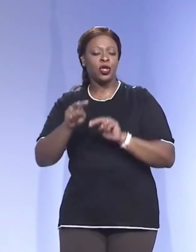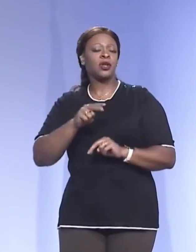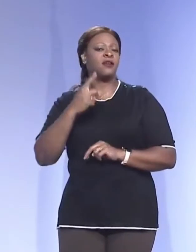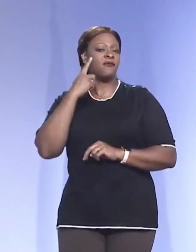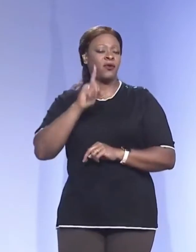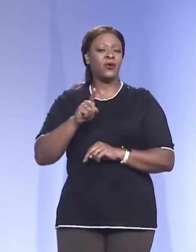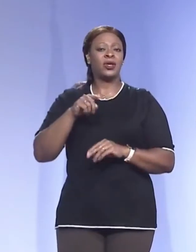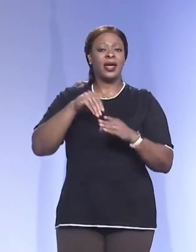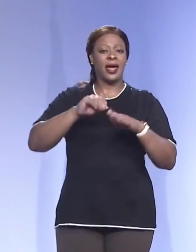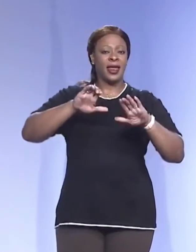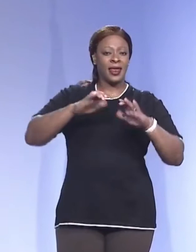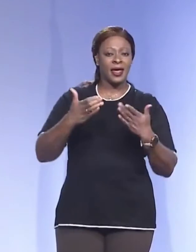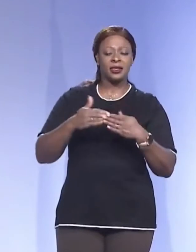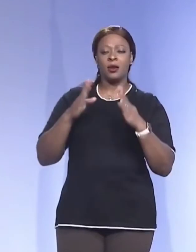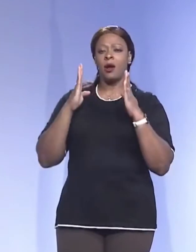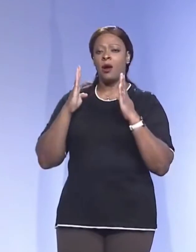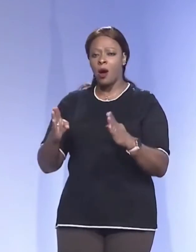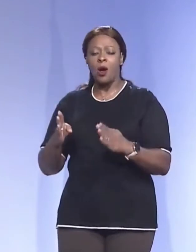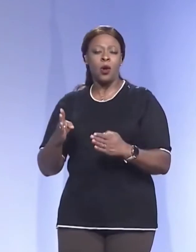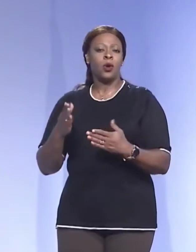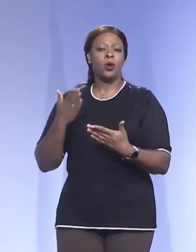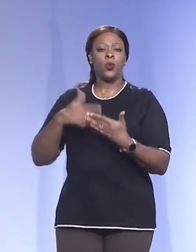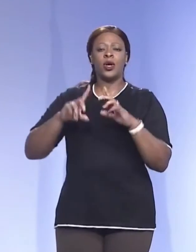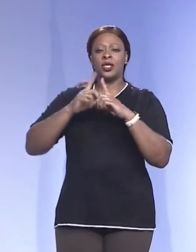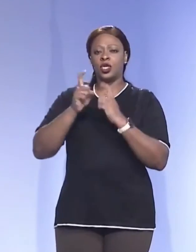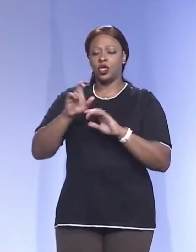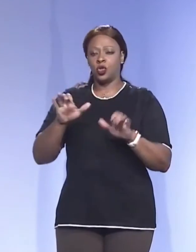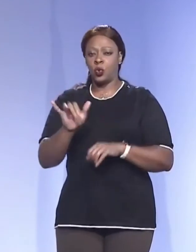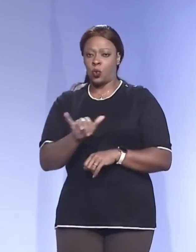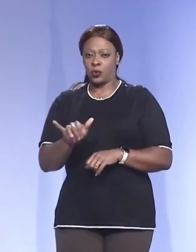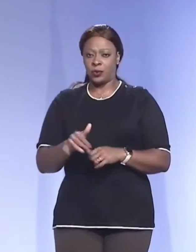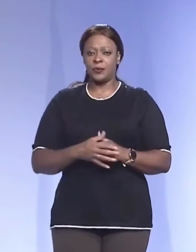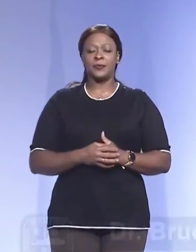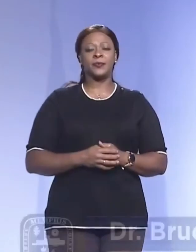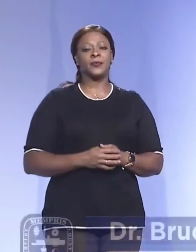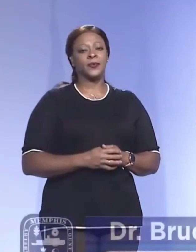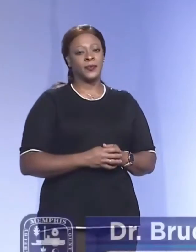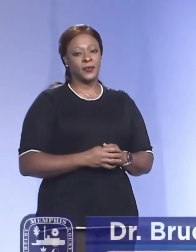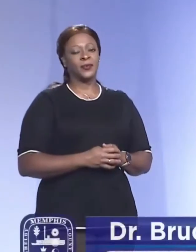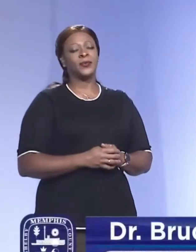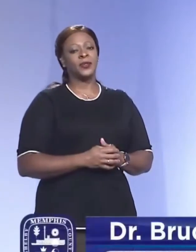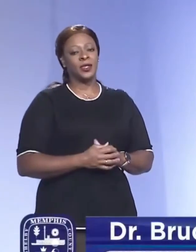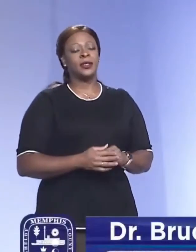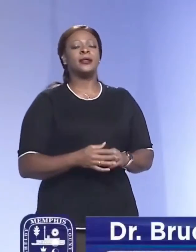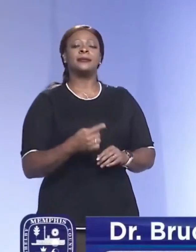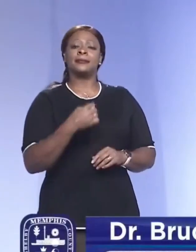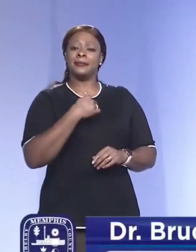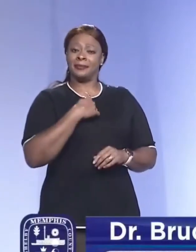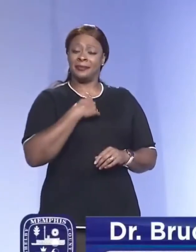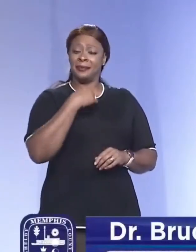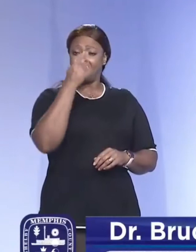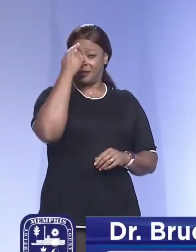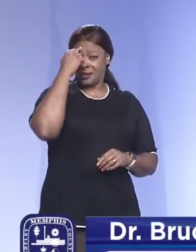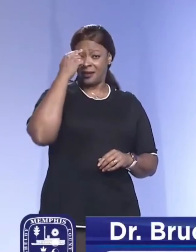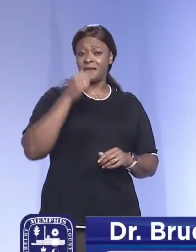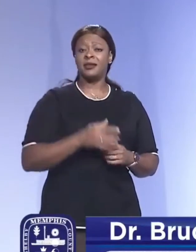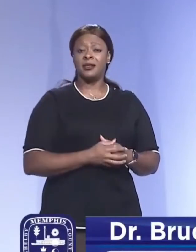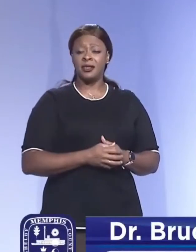in the classrooms and the hallways, and what should those districts be doing as well? Well, I think that the